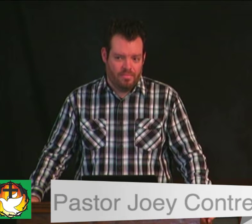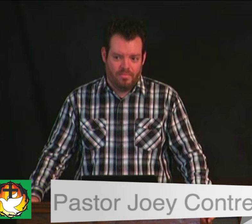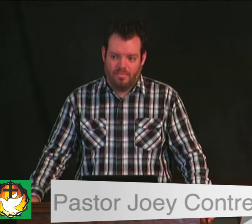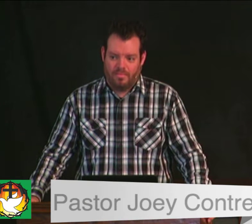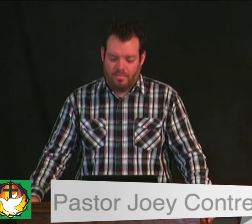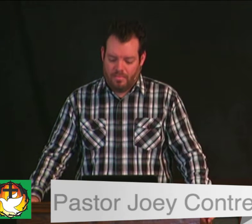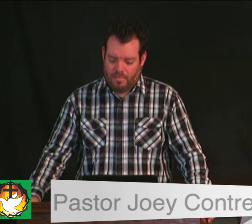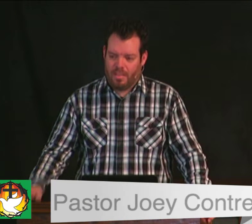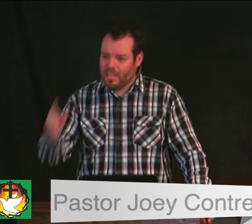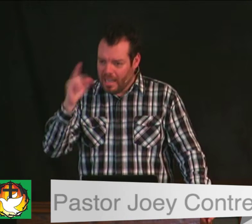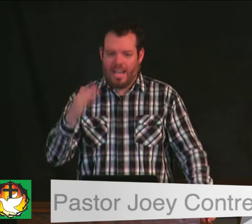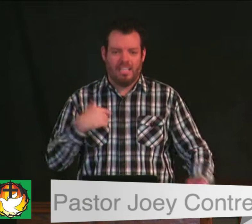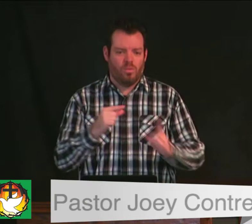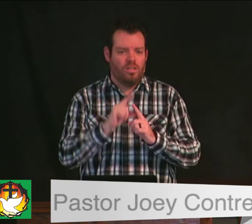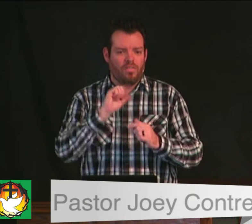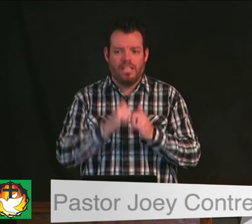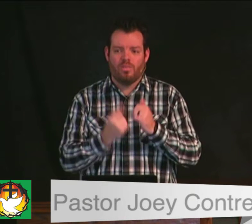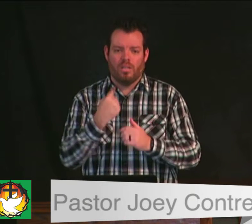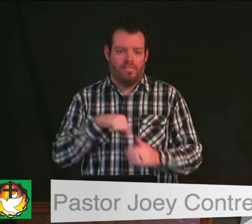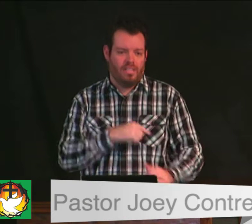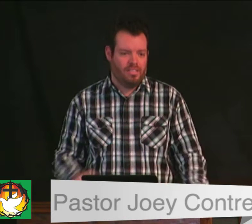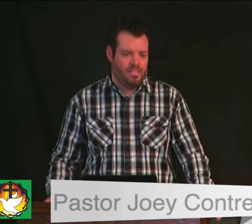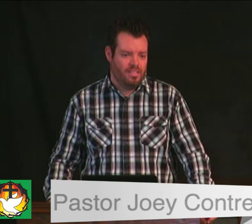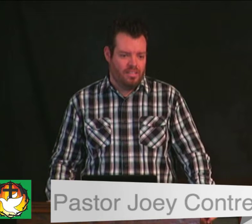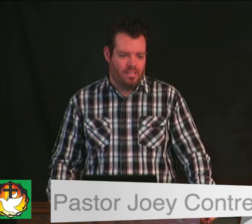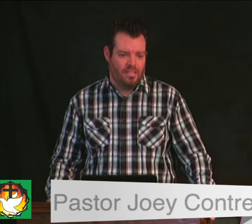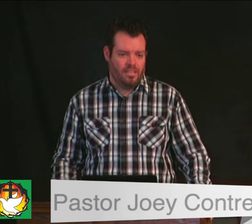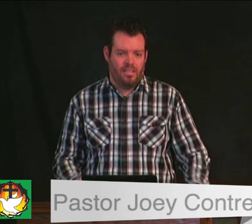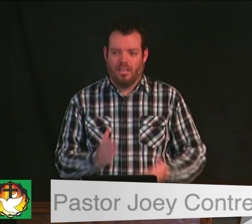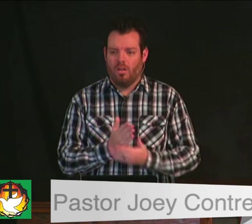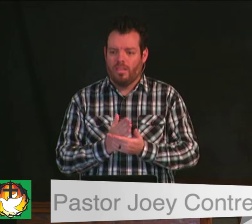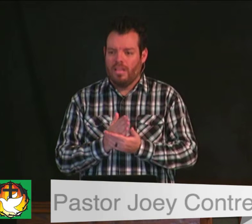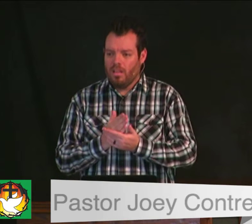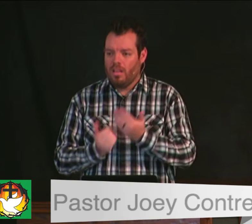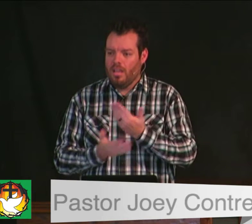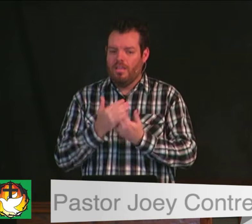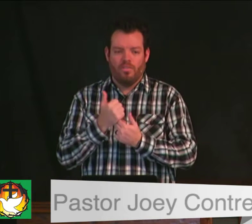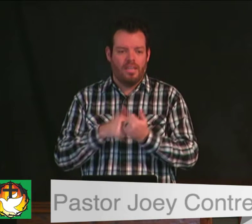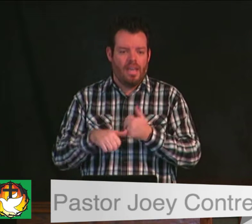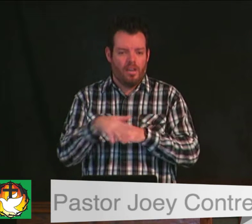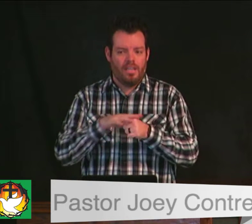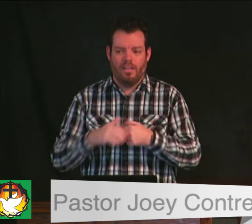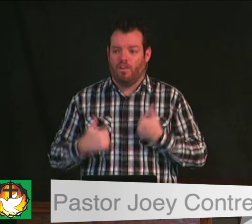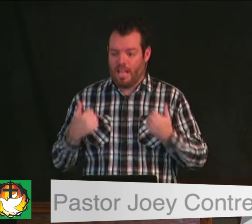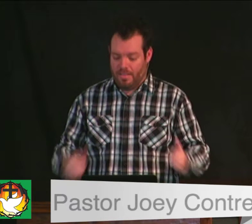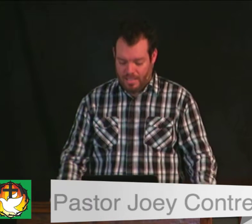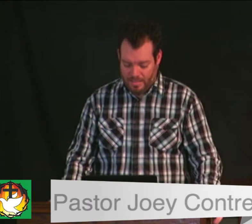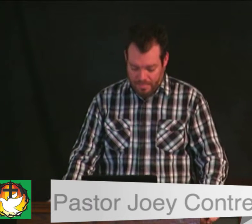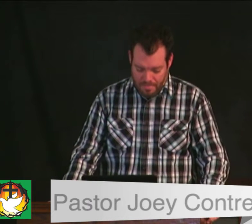God has a word for each one of us in every area of our lives.